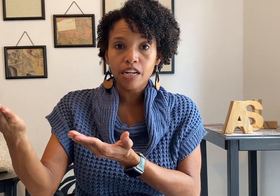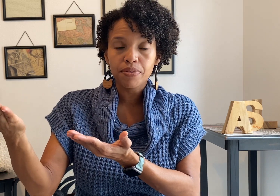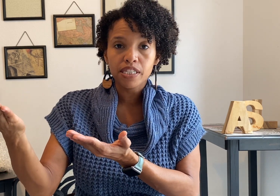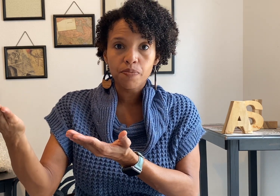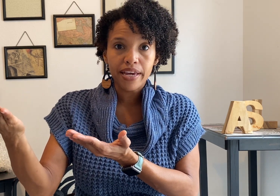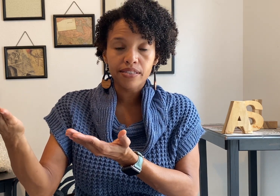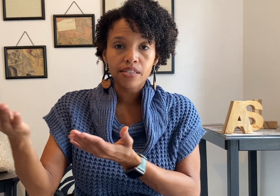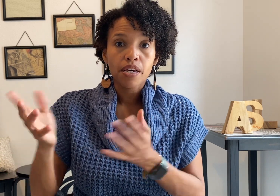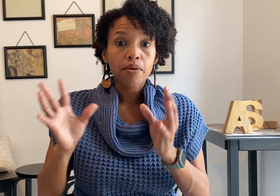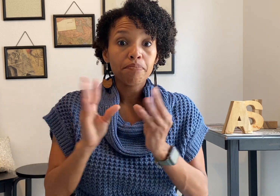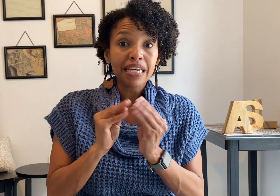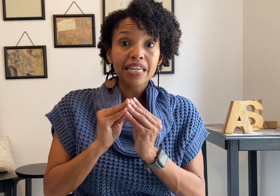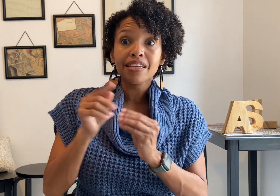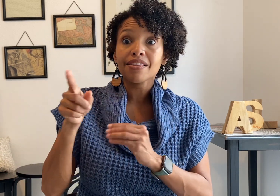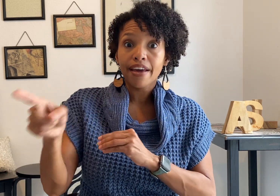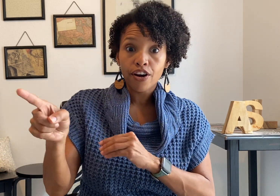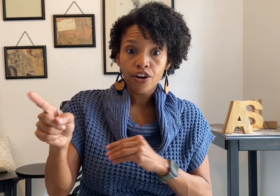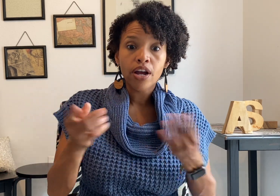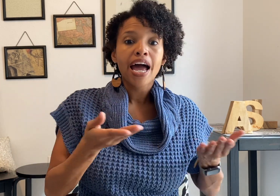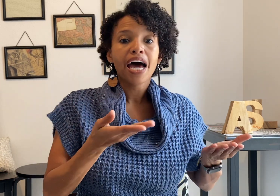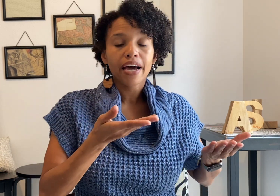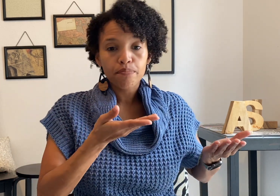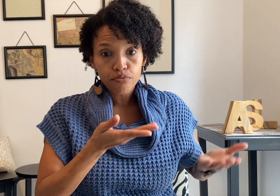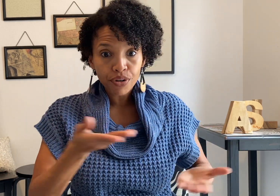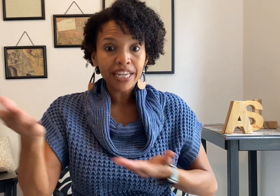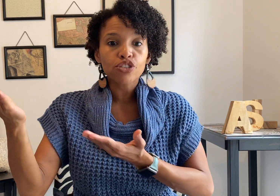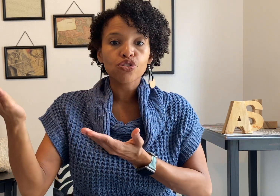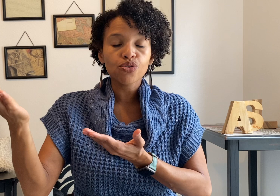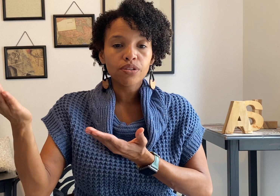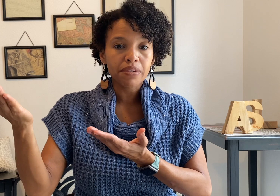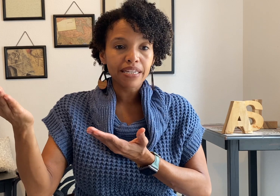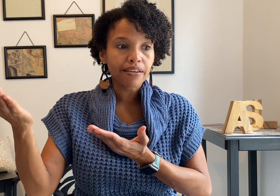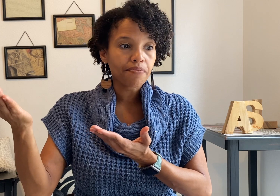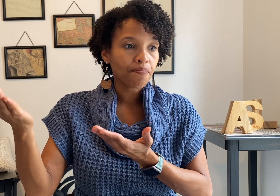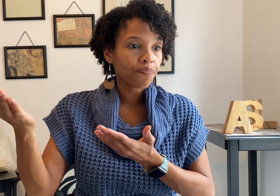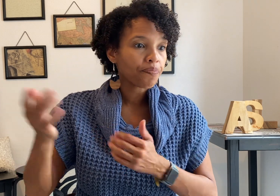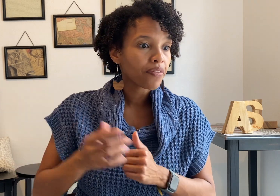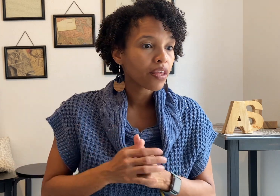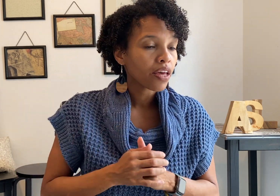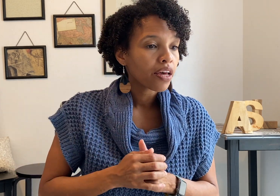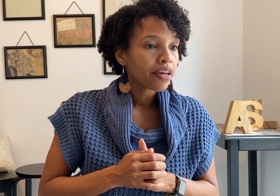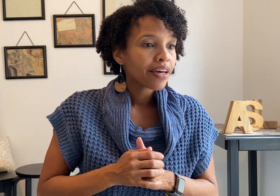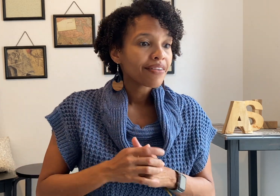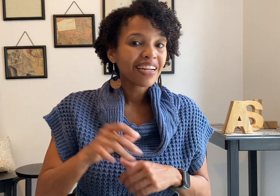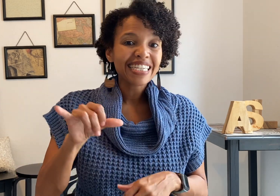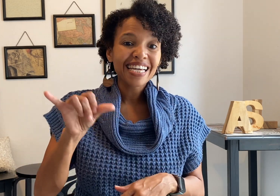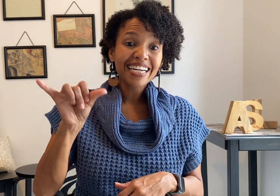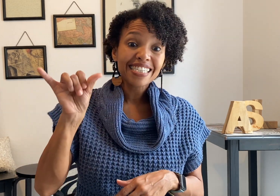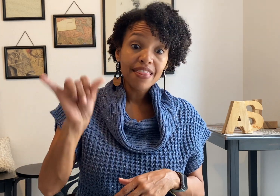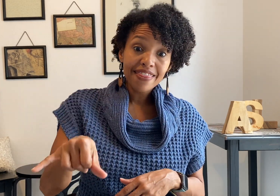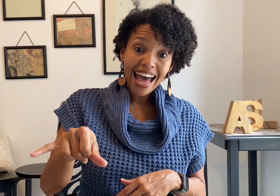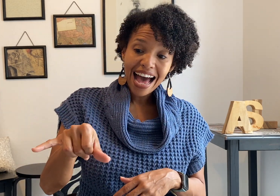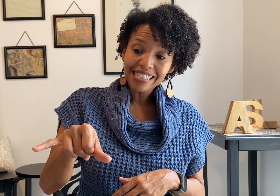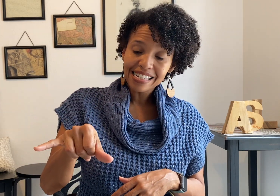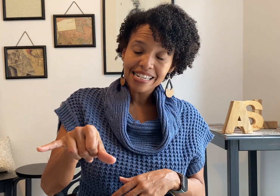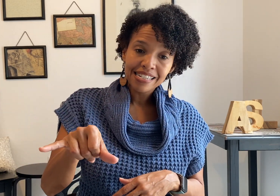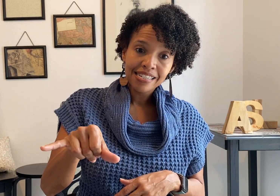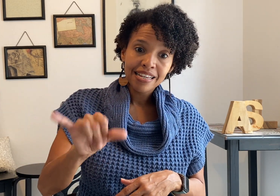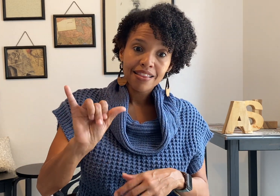in space. Meeting there, and I bring it to the meeting. Then I signed that. That